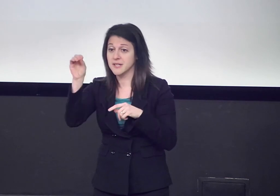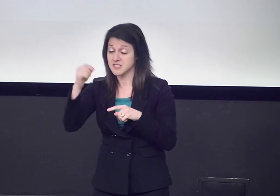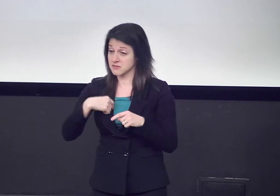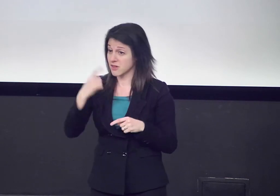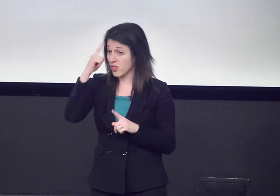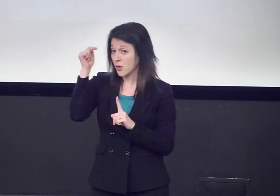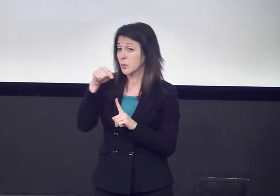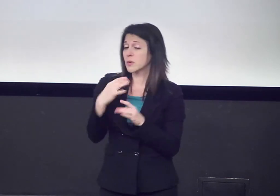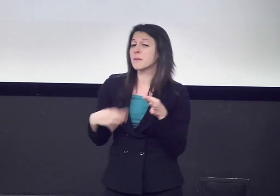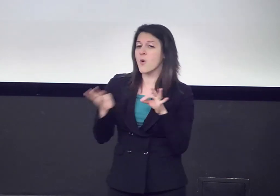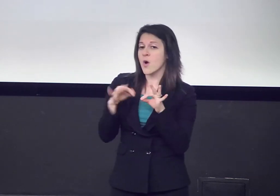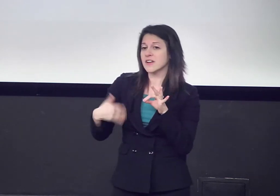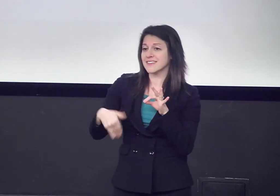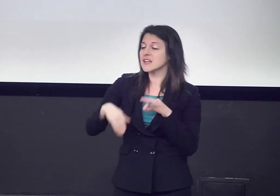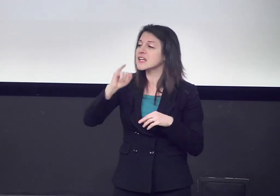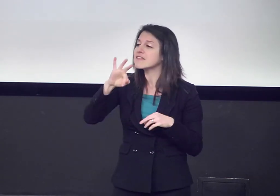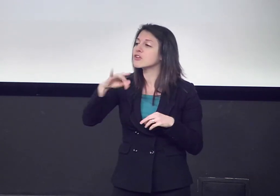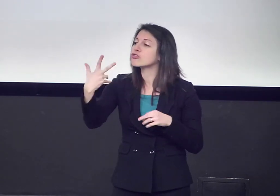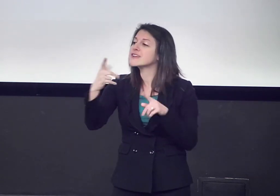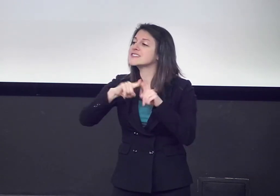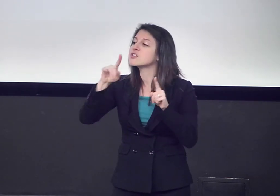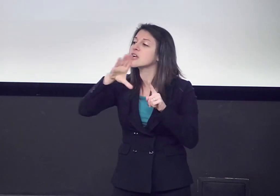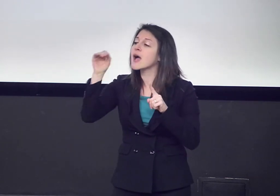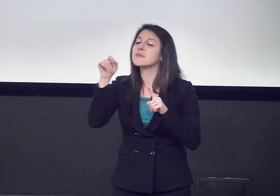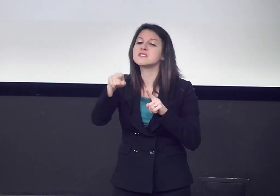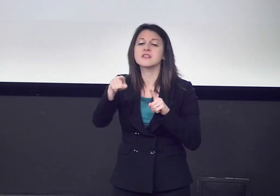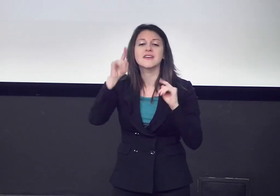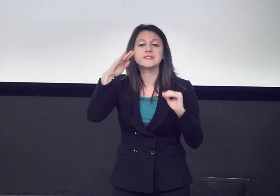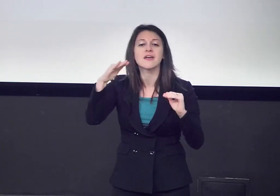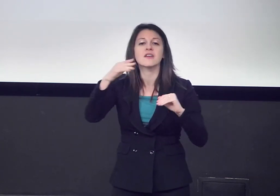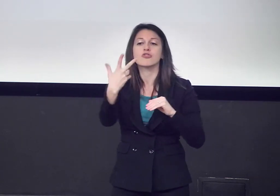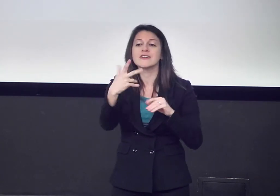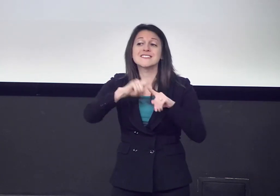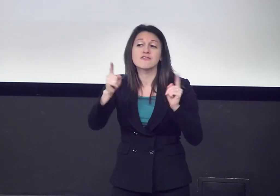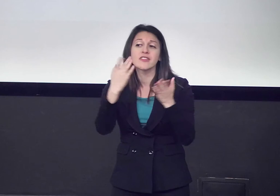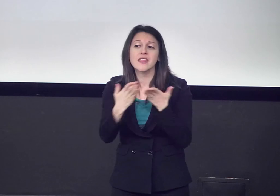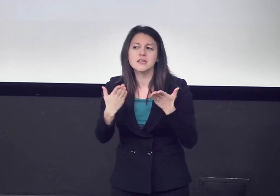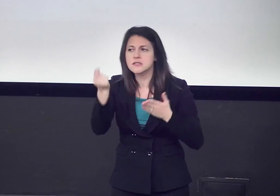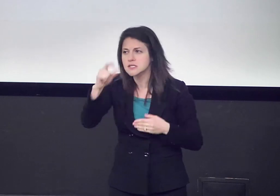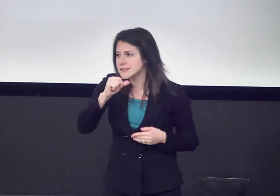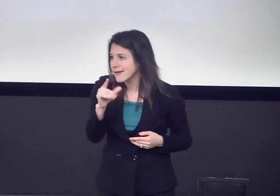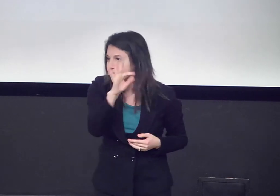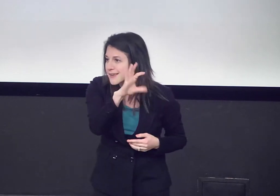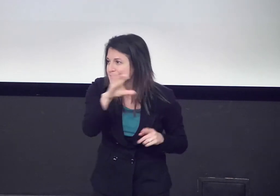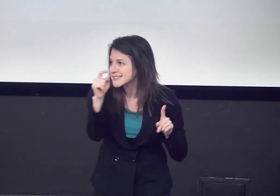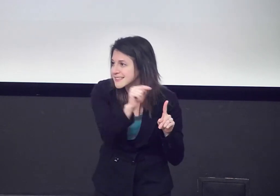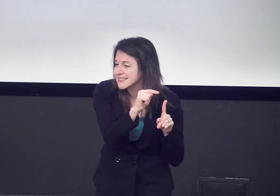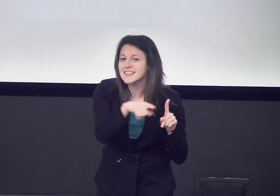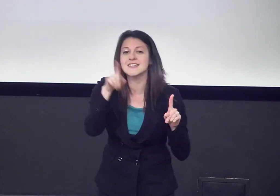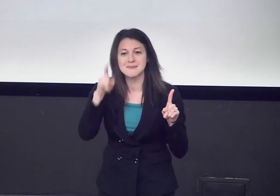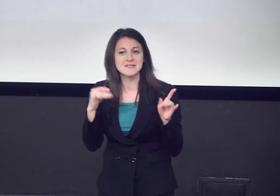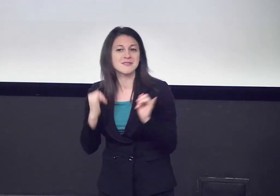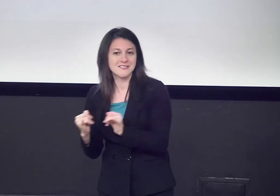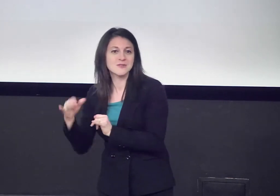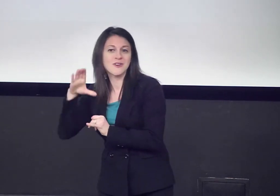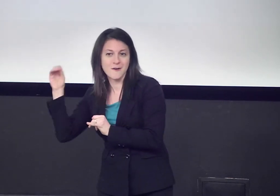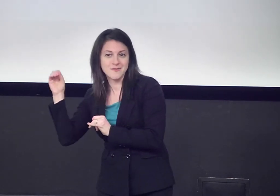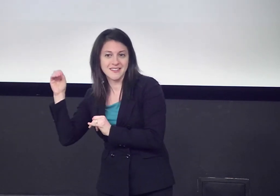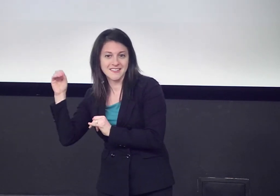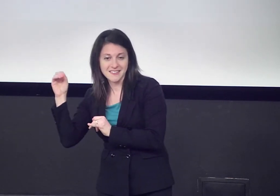interpreter who had worked for three different providers. And I felt like that was also important to gain some insight about whether or not, you know, a